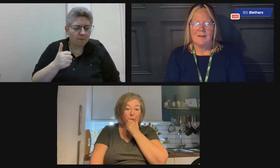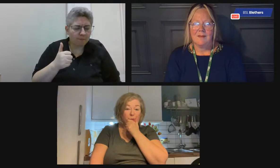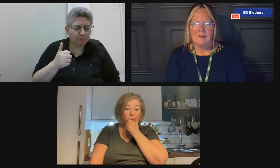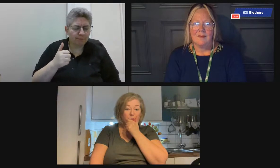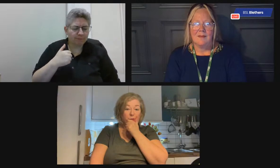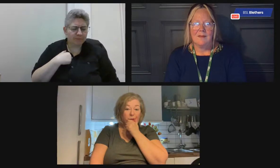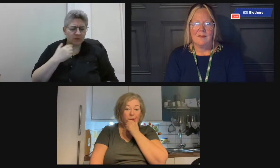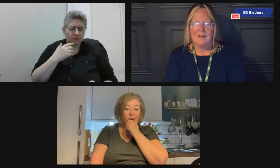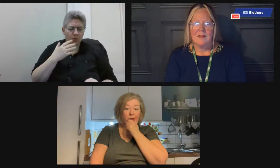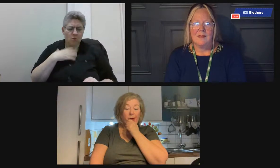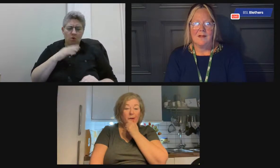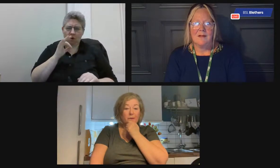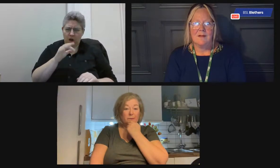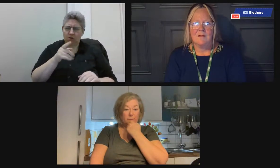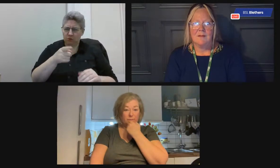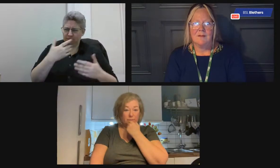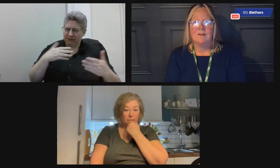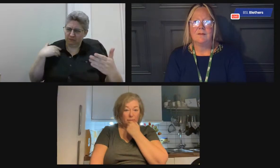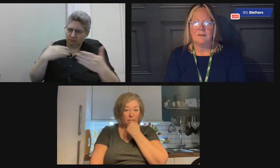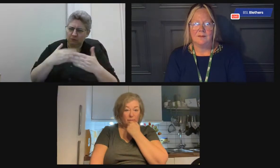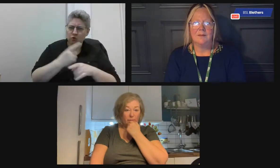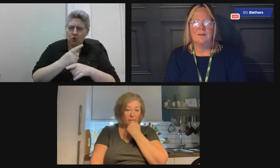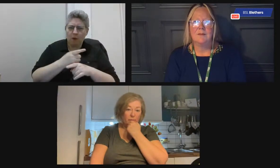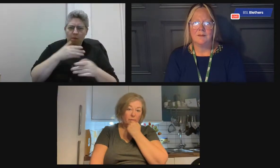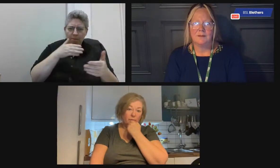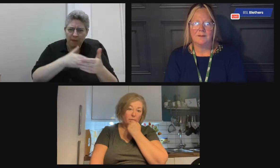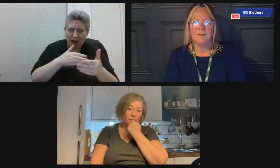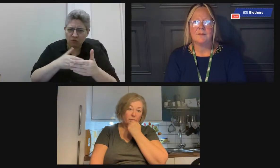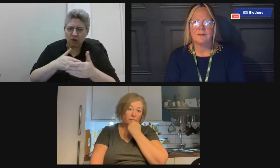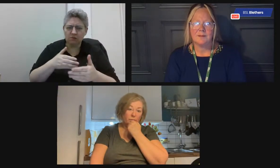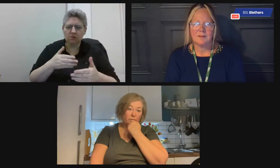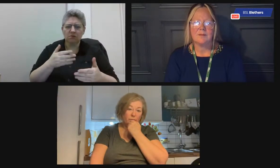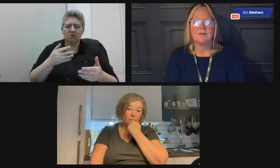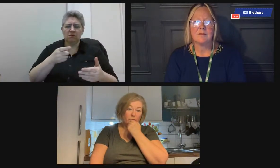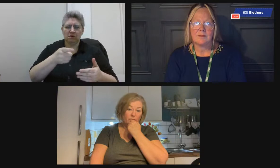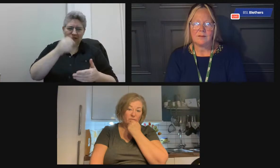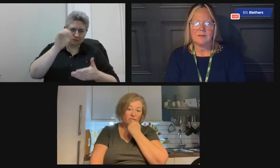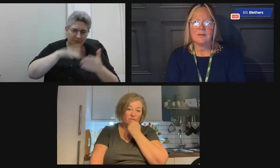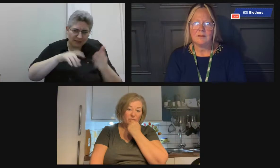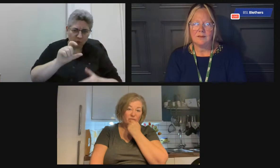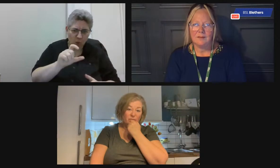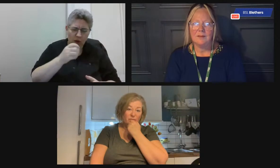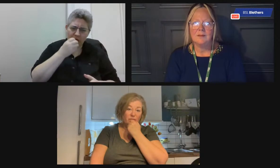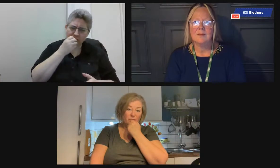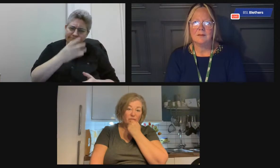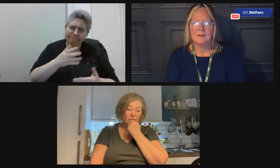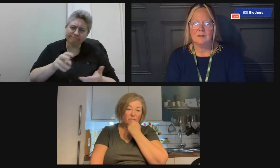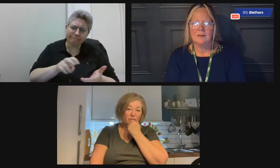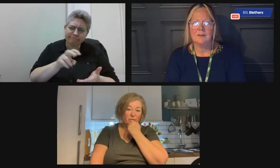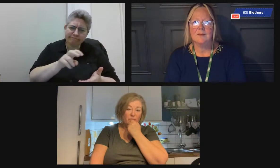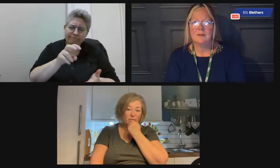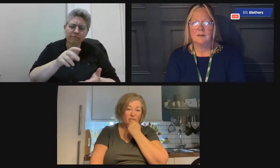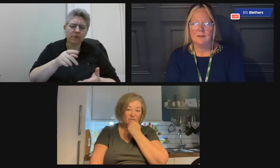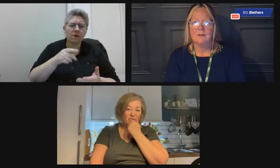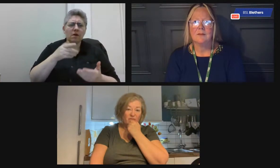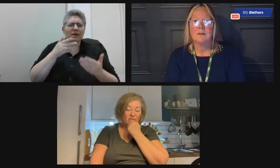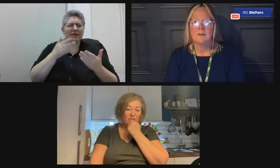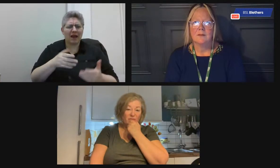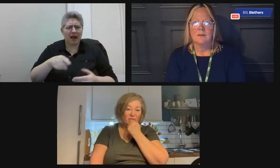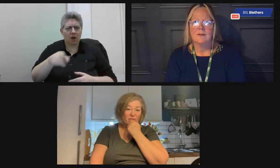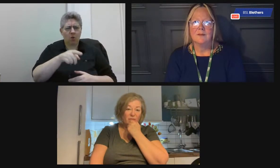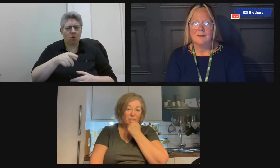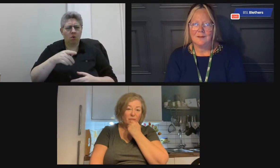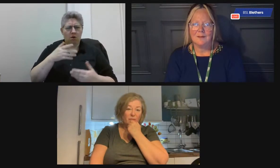really want to try and get these couple of questions in. So you both have spoken about the